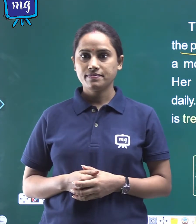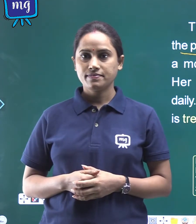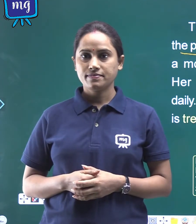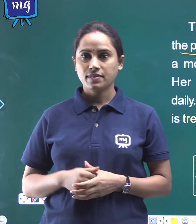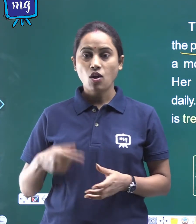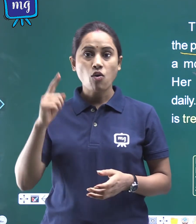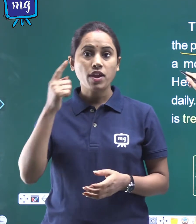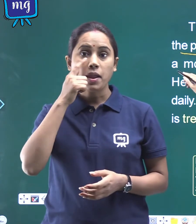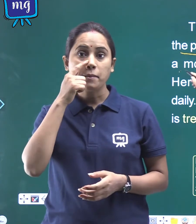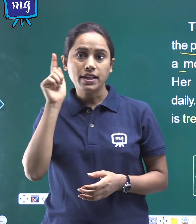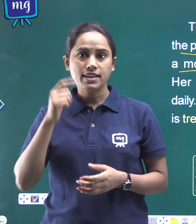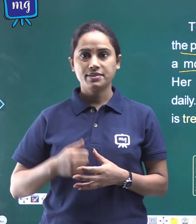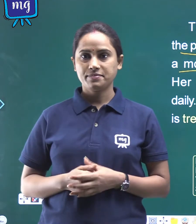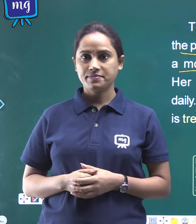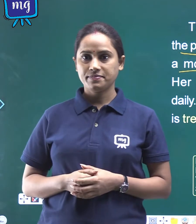of a mother,